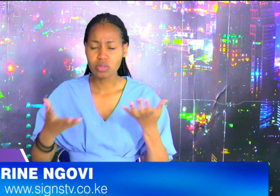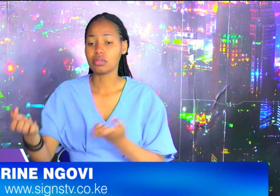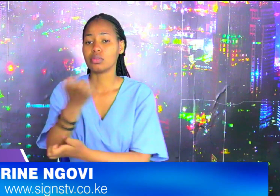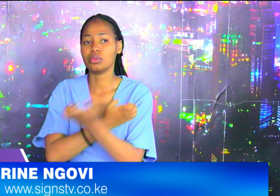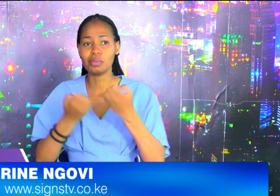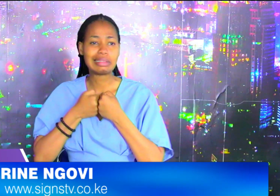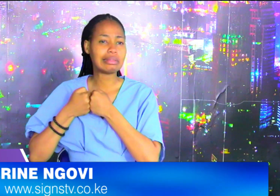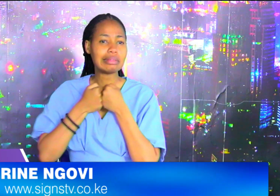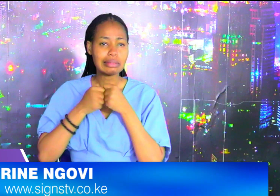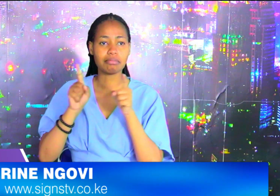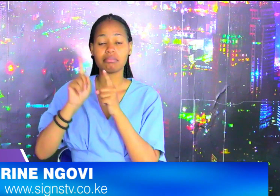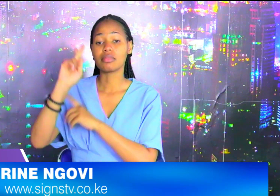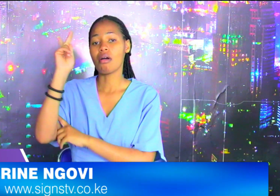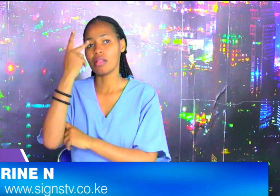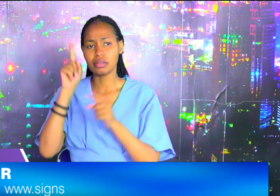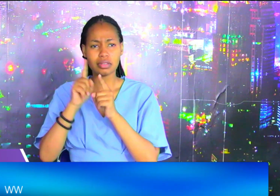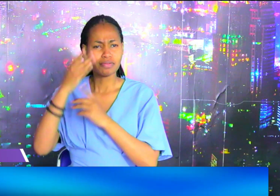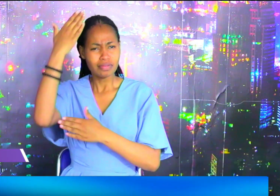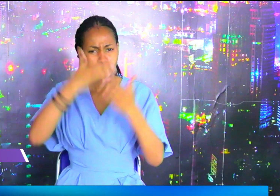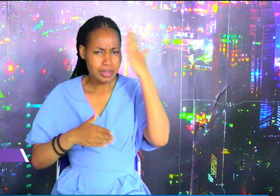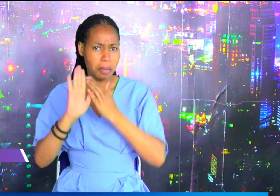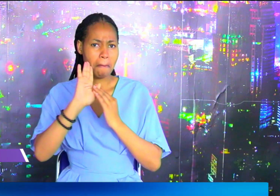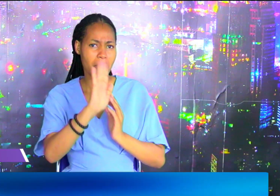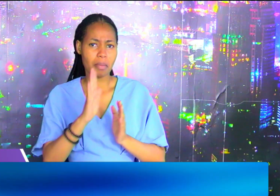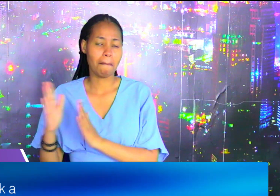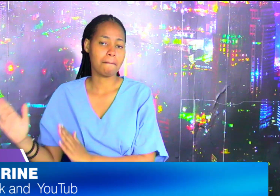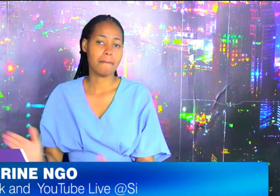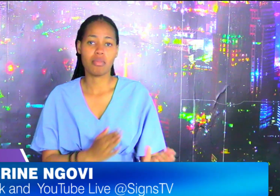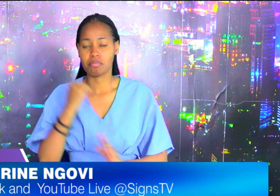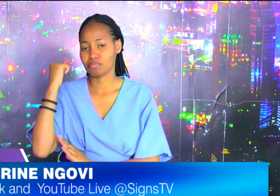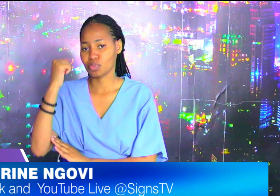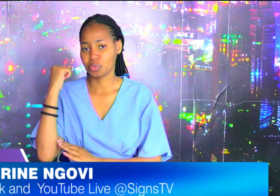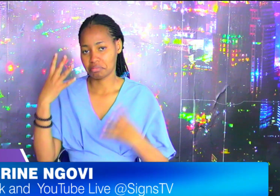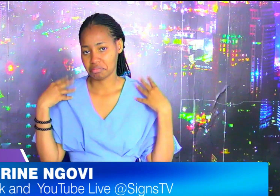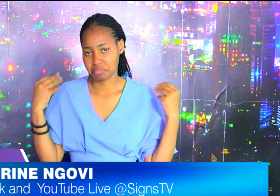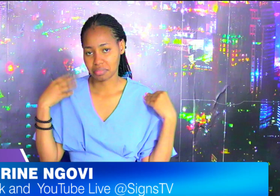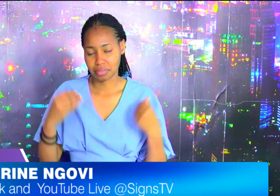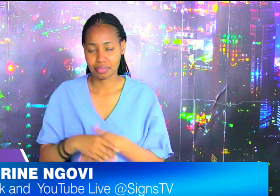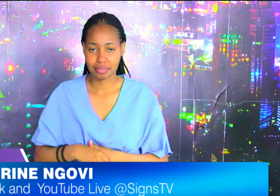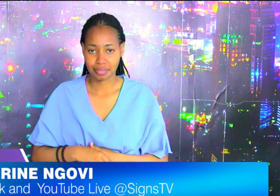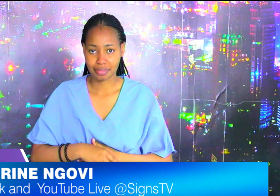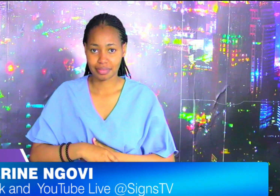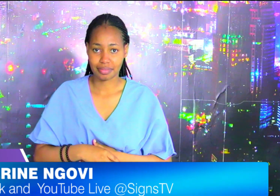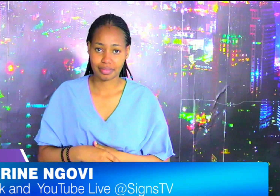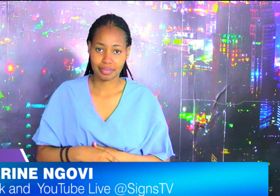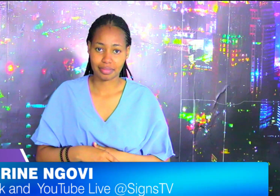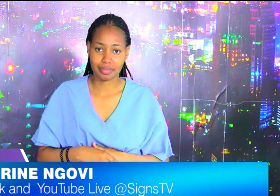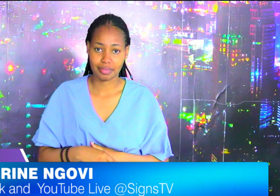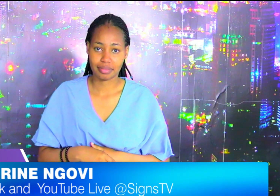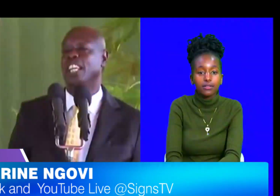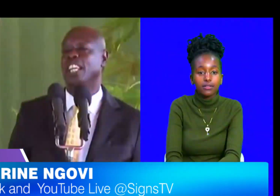economic challenges that Kenyans are facing instead of engaging in political